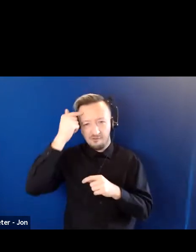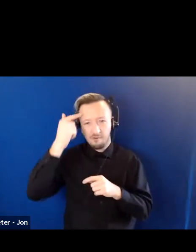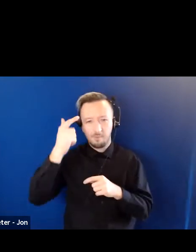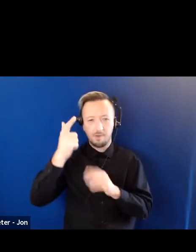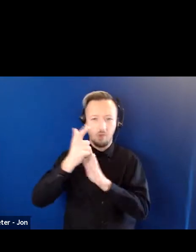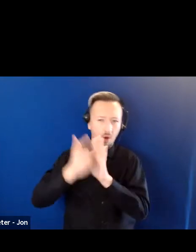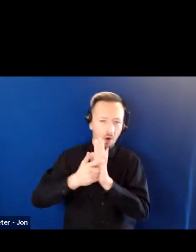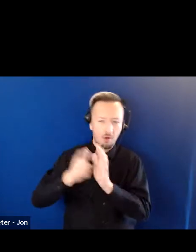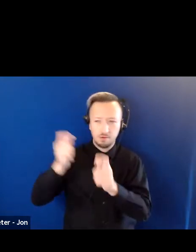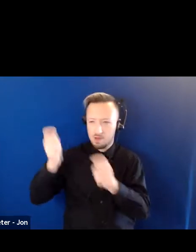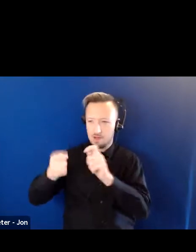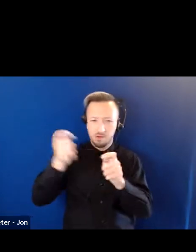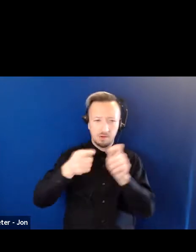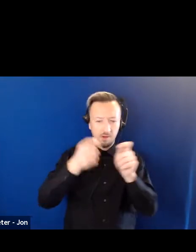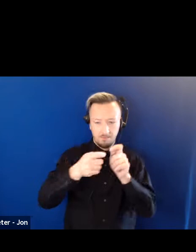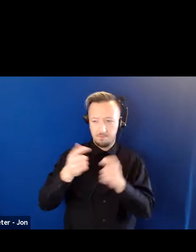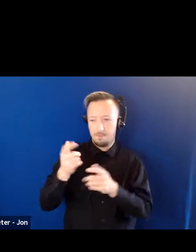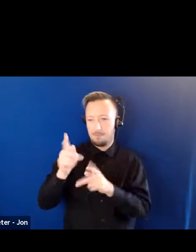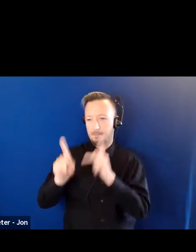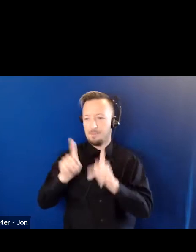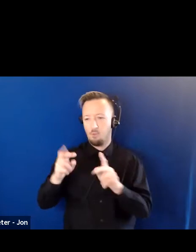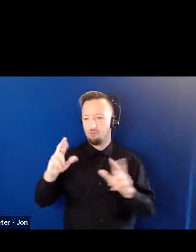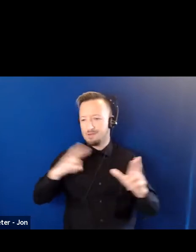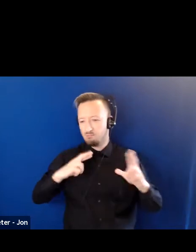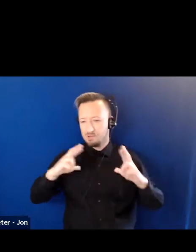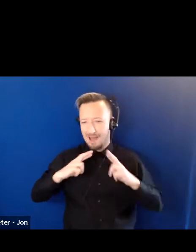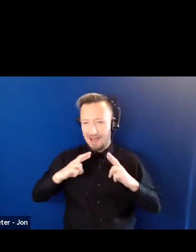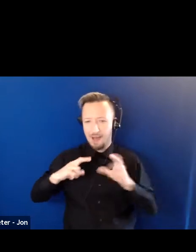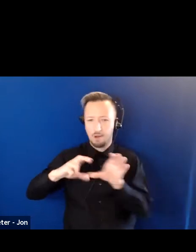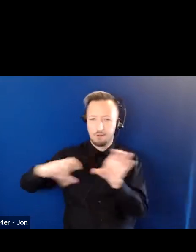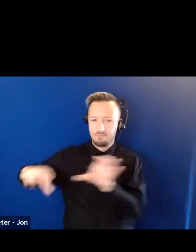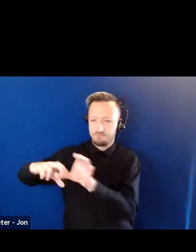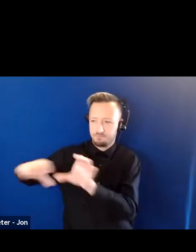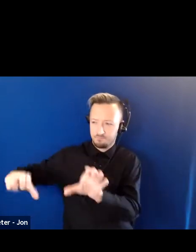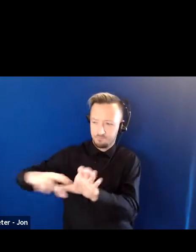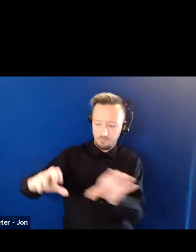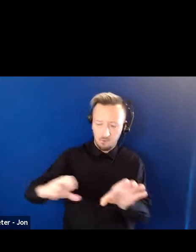we have to kind of go through that process all over again. So when you can make yourself